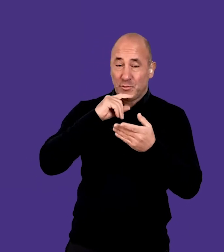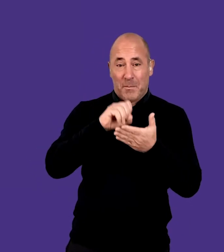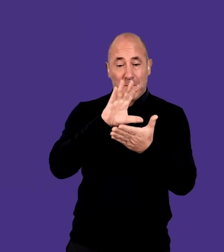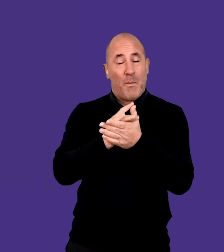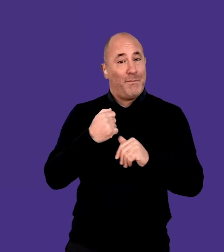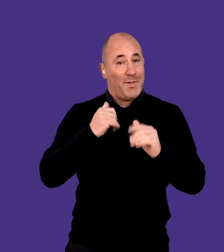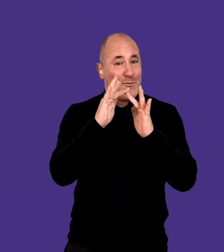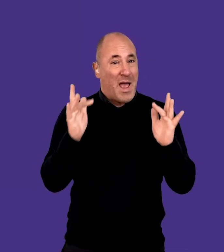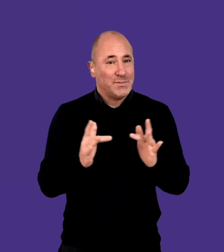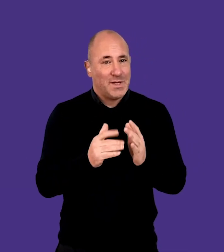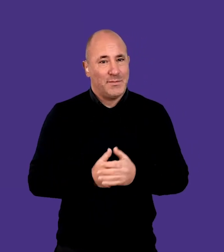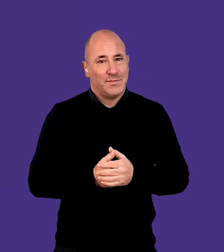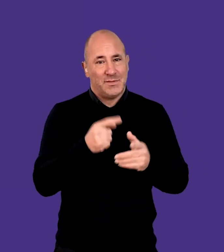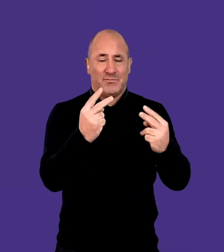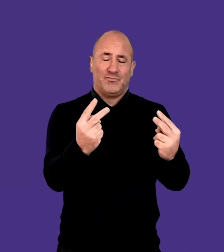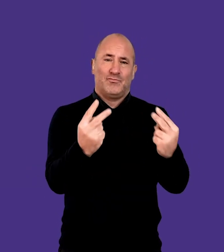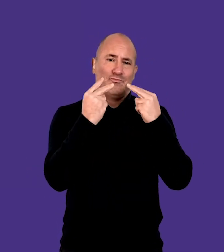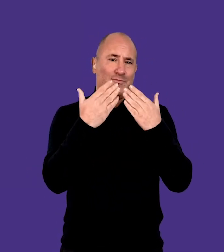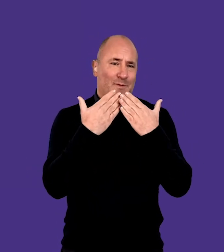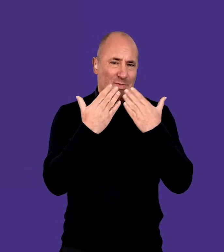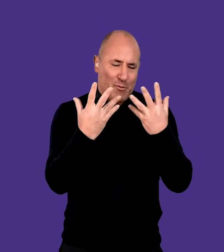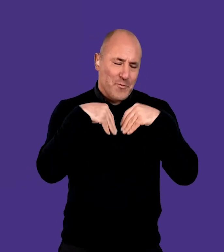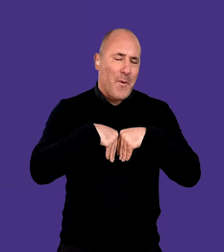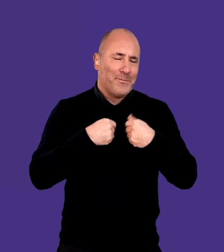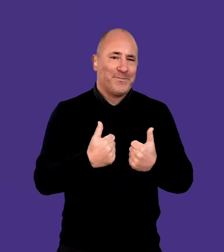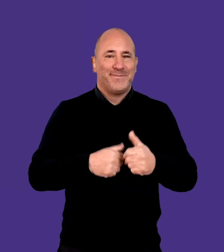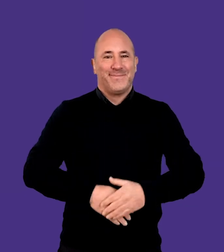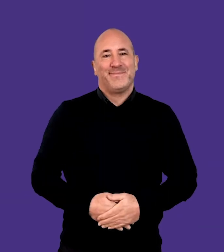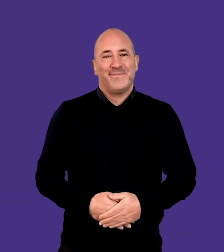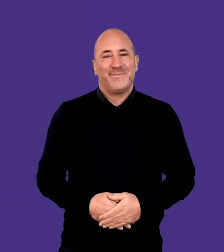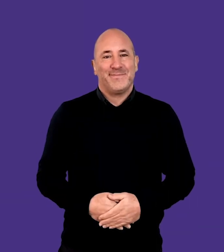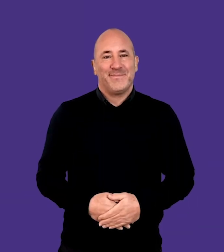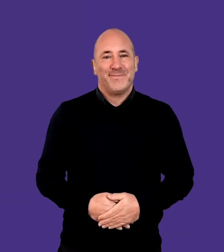recordings of all of them will be available on our website. Thank you for watching and listening.